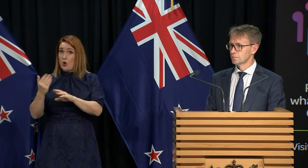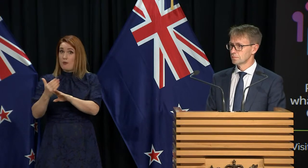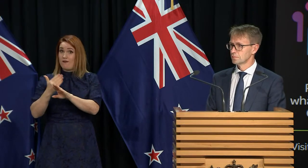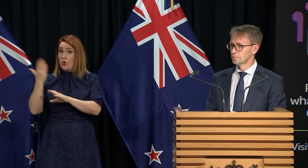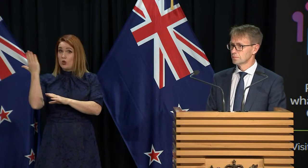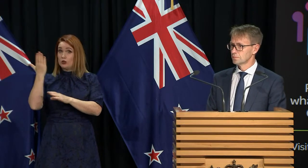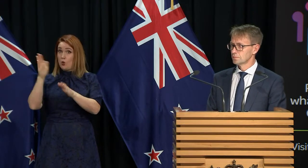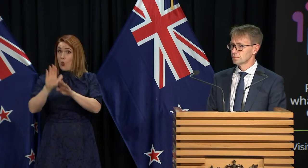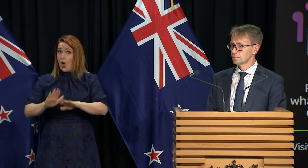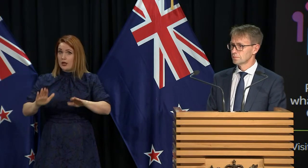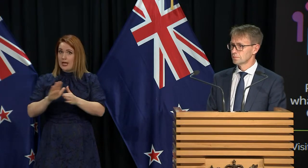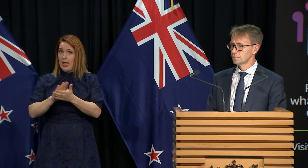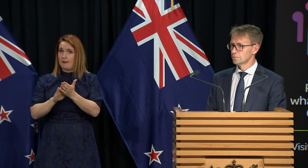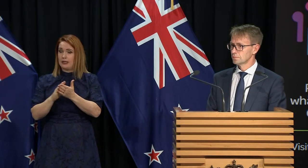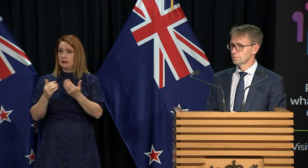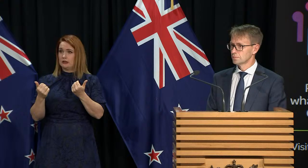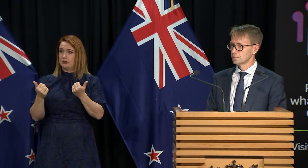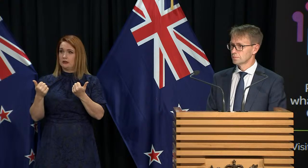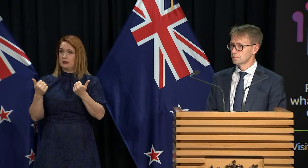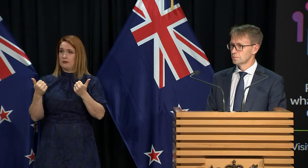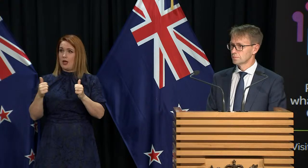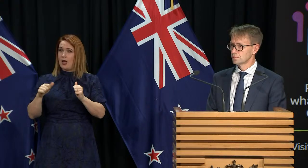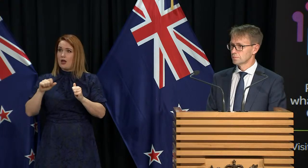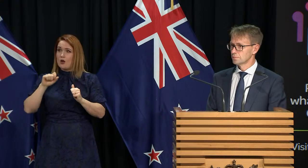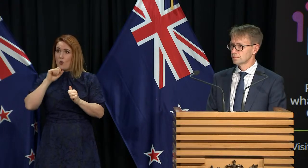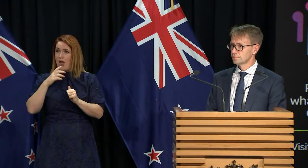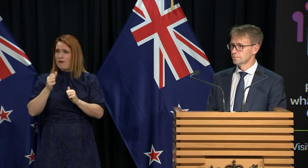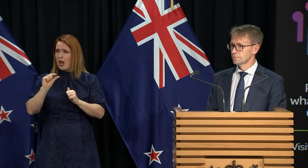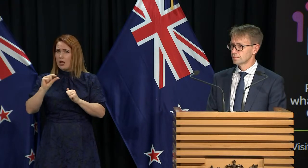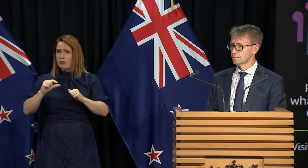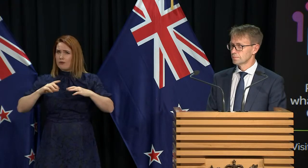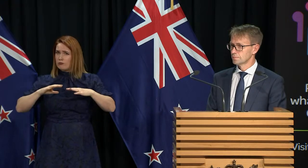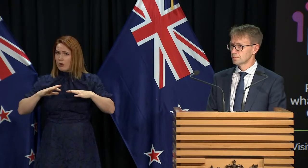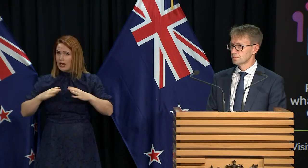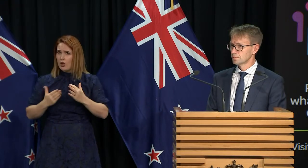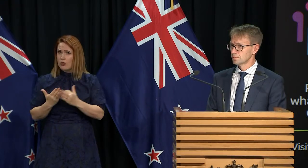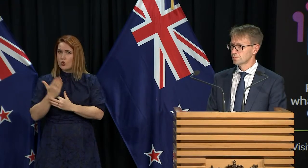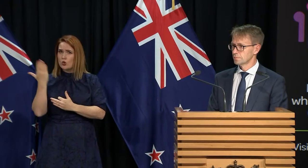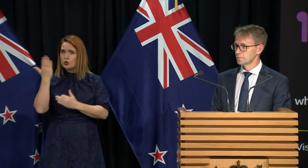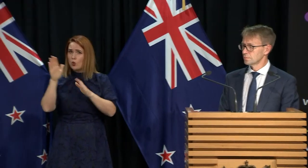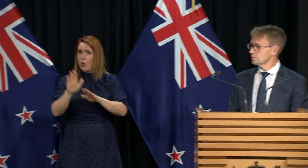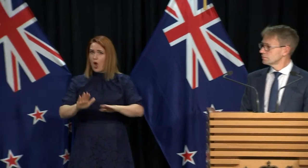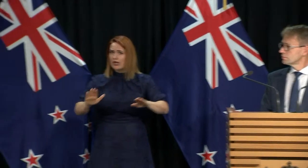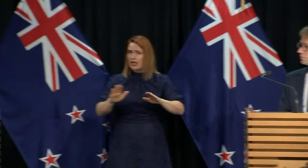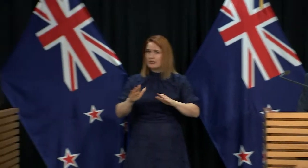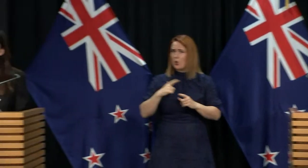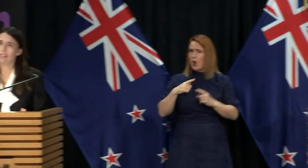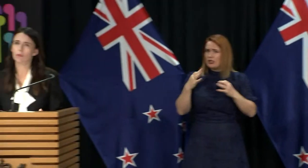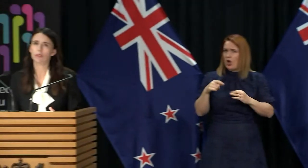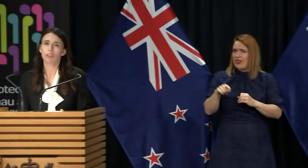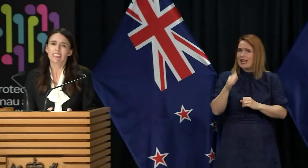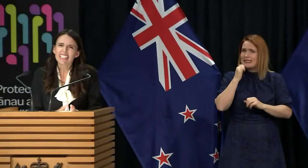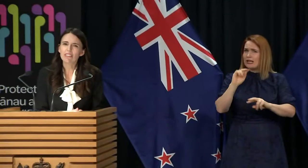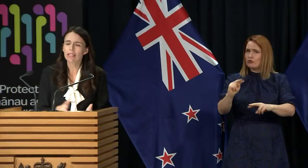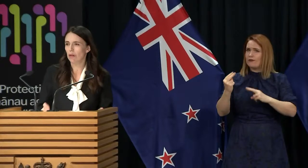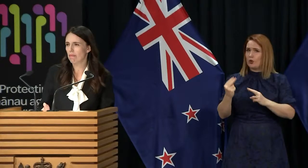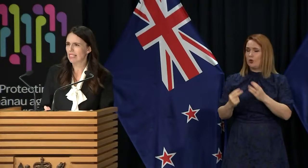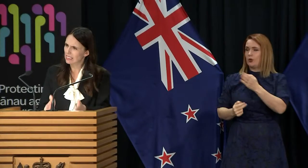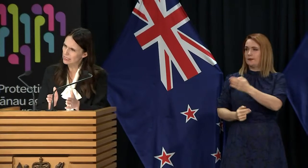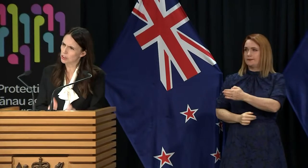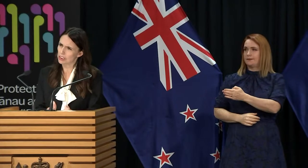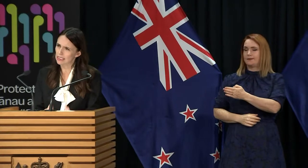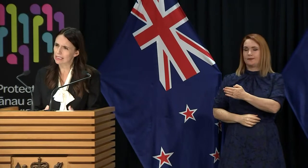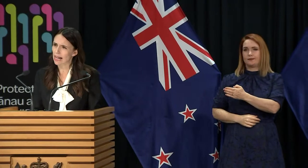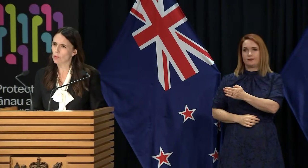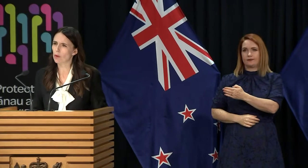gives you, gives a bit of a break while schools are on holiday? Is that factored at all? So one of the things we wanted to consider was just given that we've